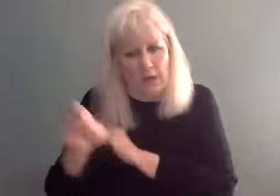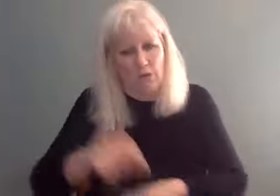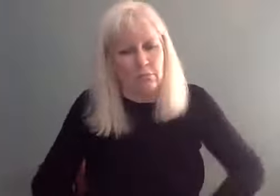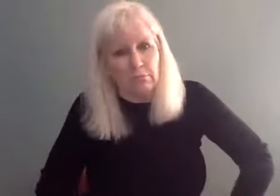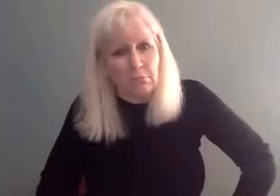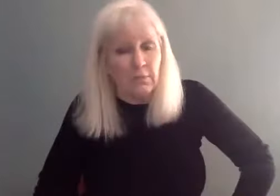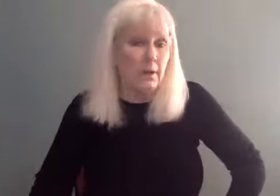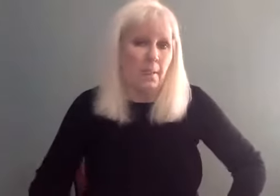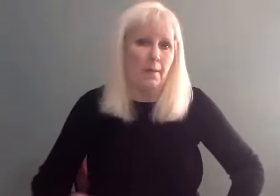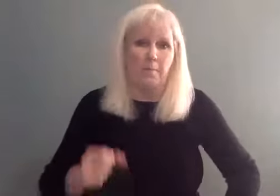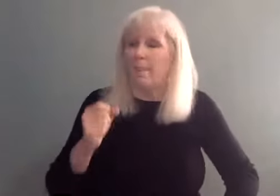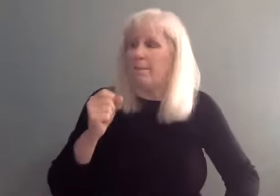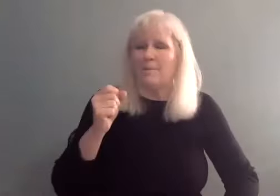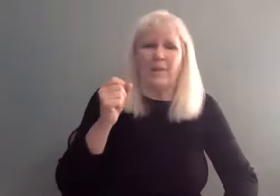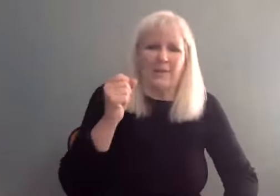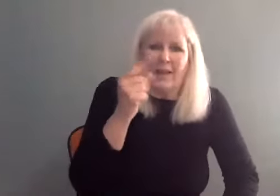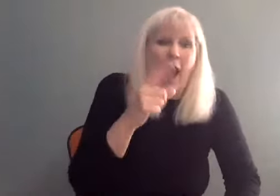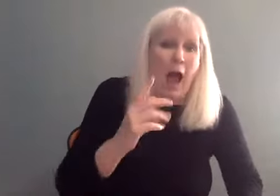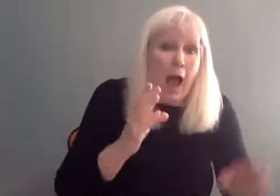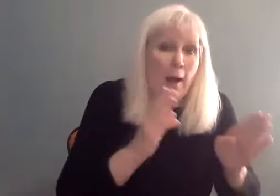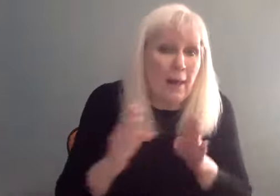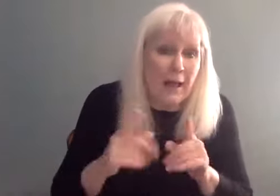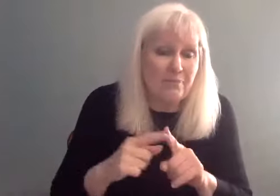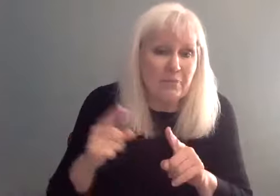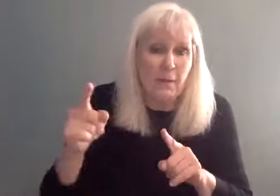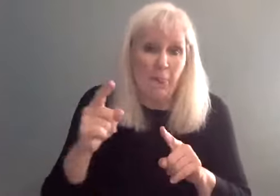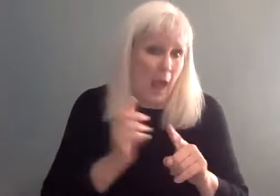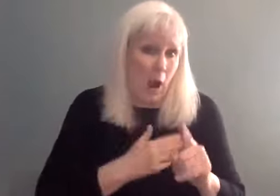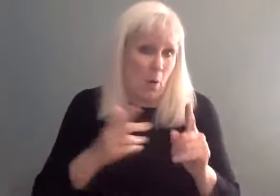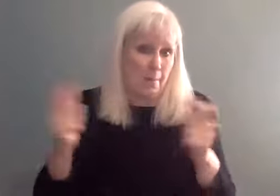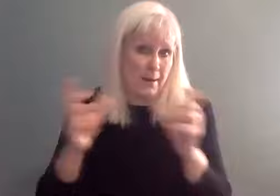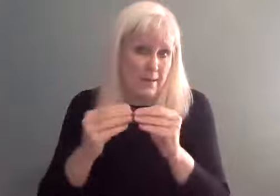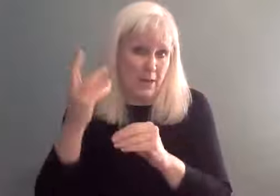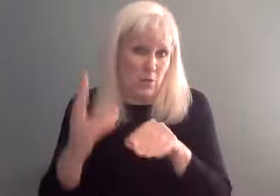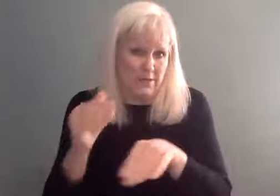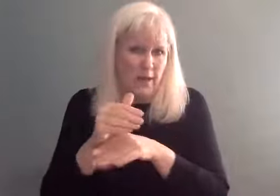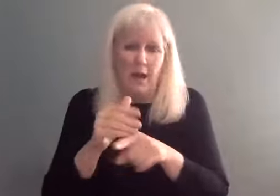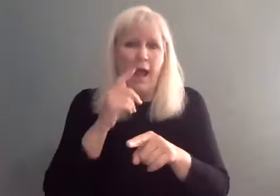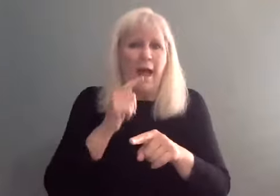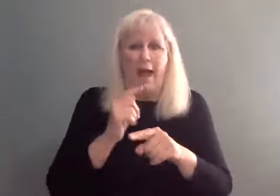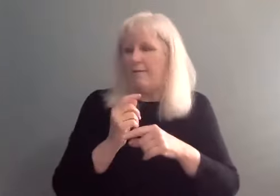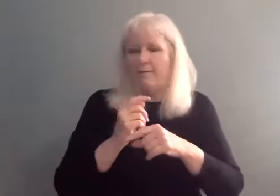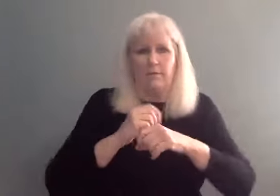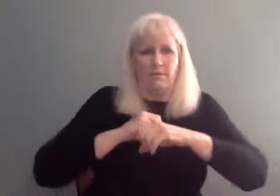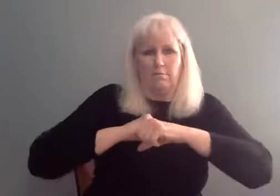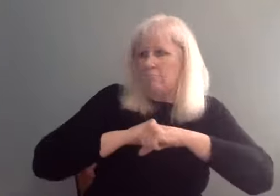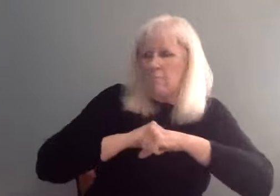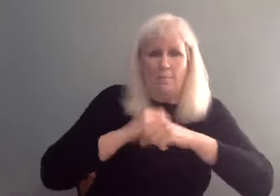what bushes I would be in as she left our big meeting on Wednesday night, so I could tackle her if I heard one piece of